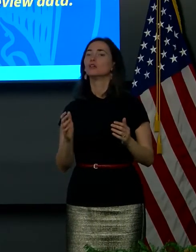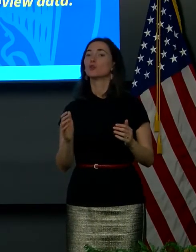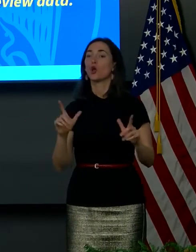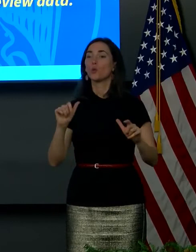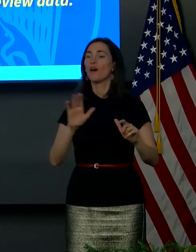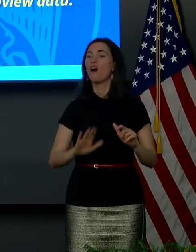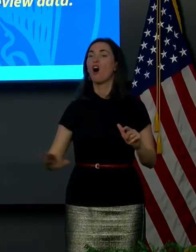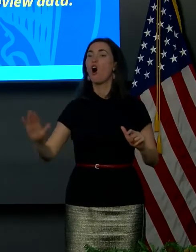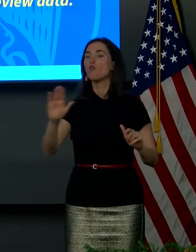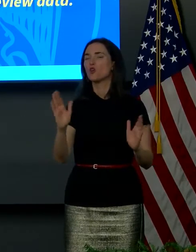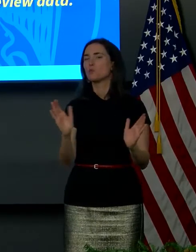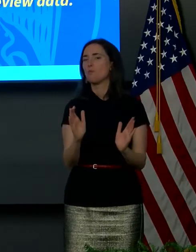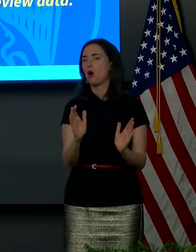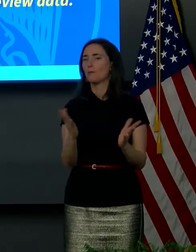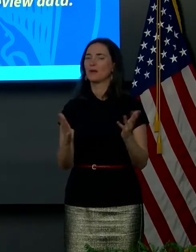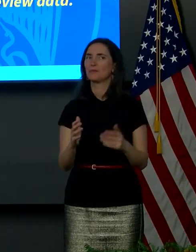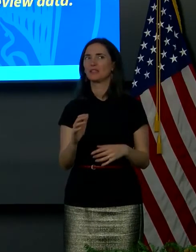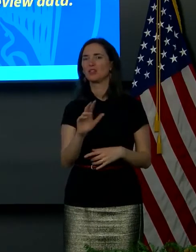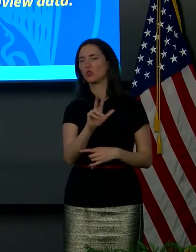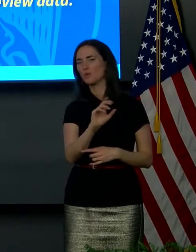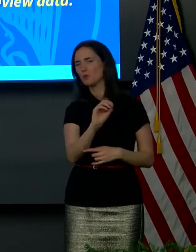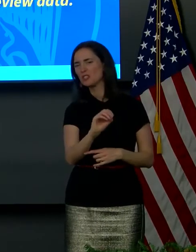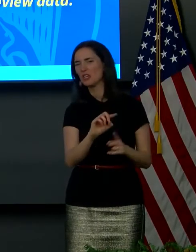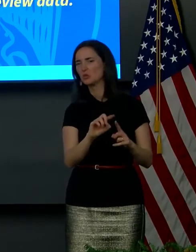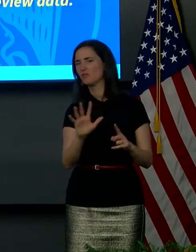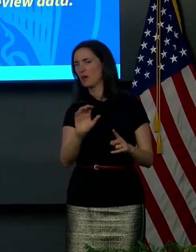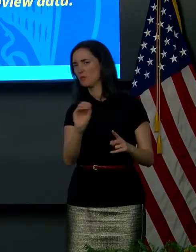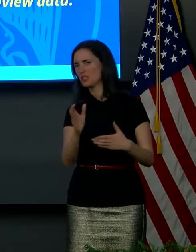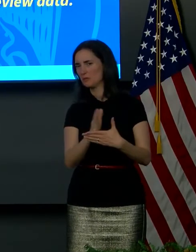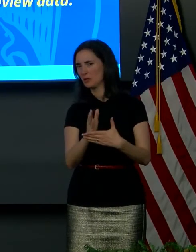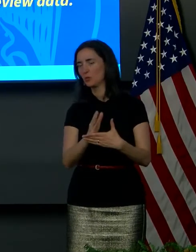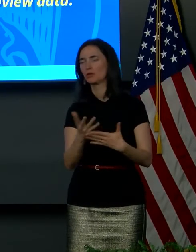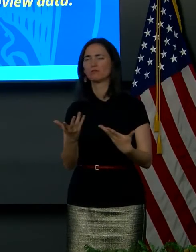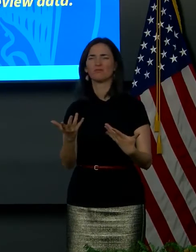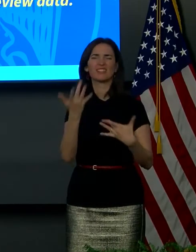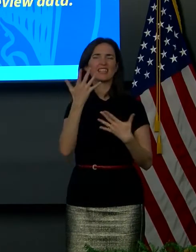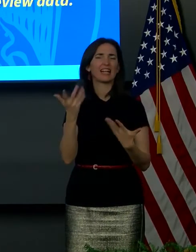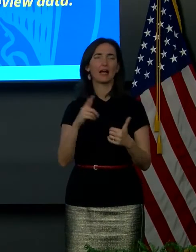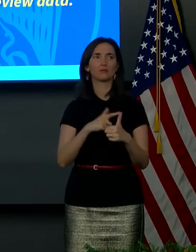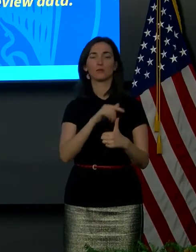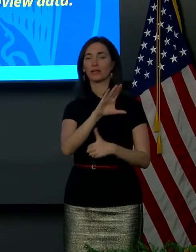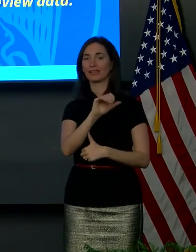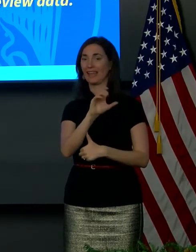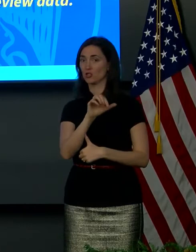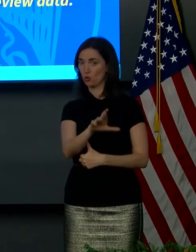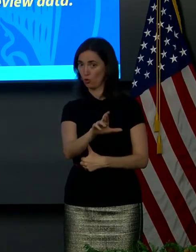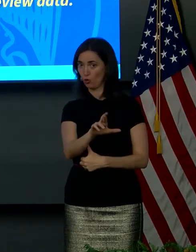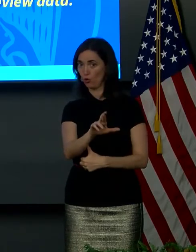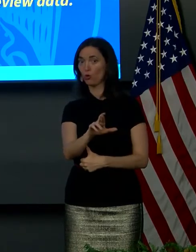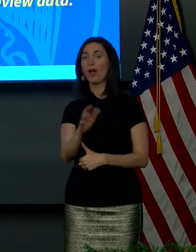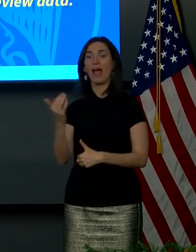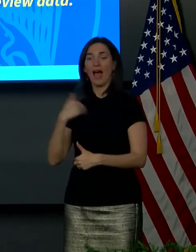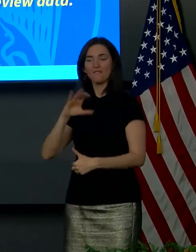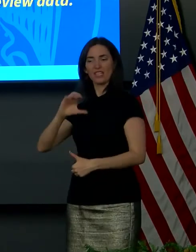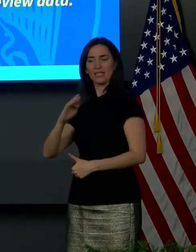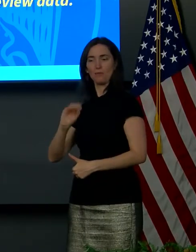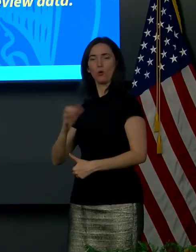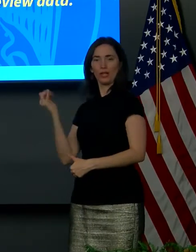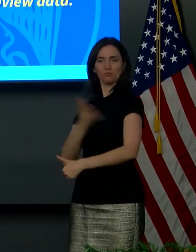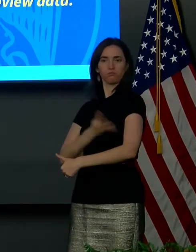5%. And we're talking about conditions like cancer patients receiving active